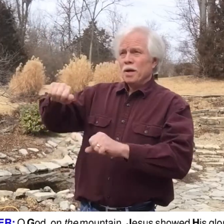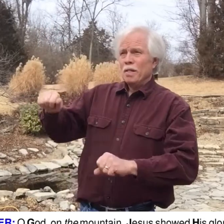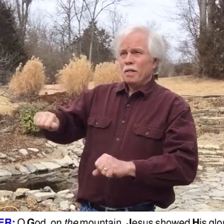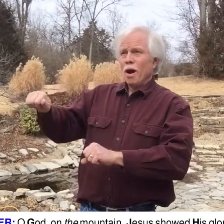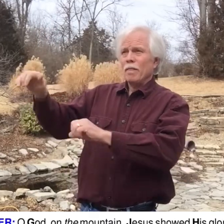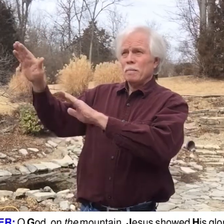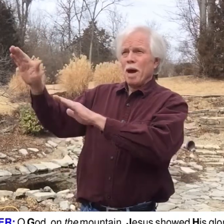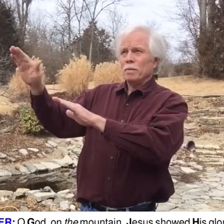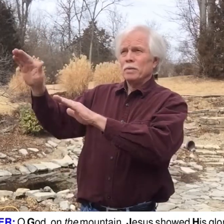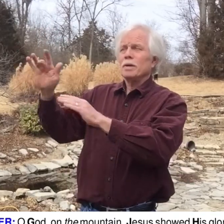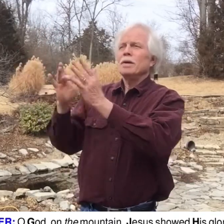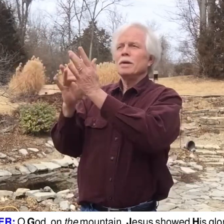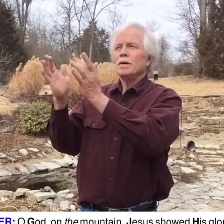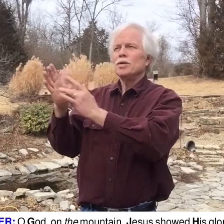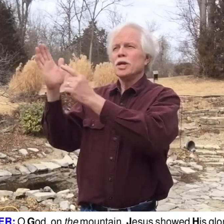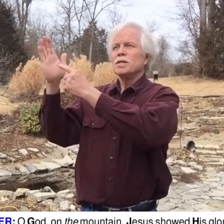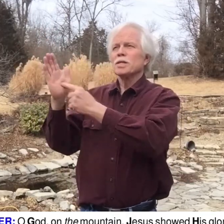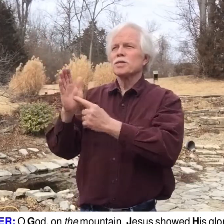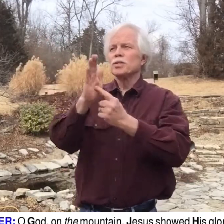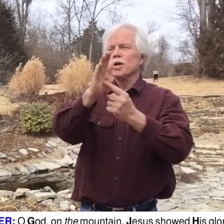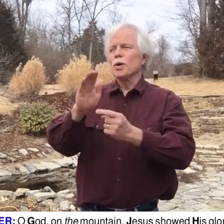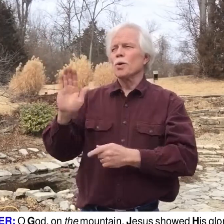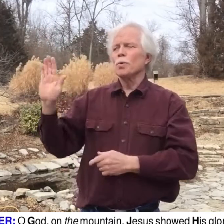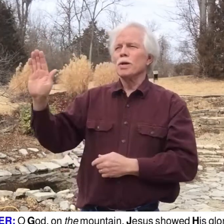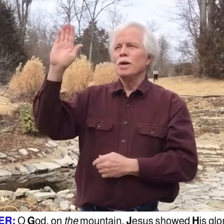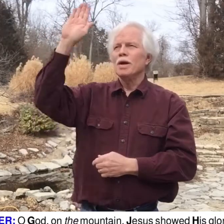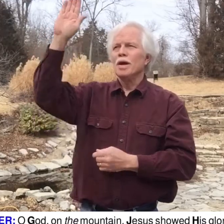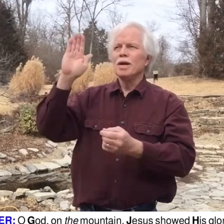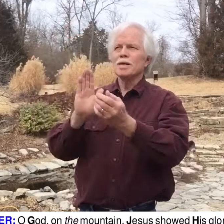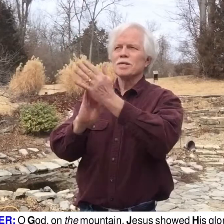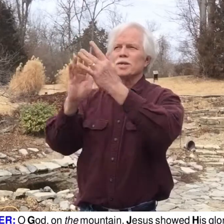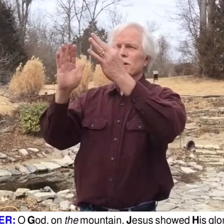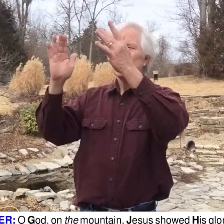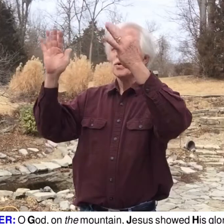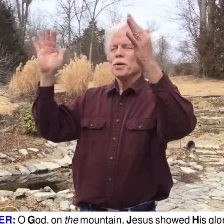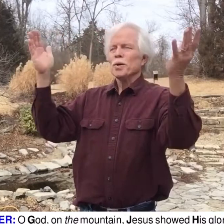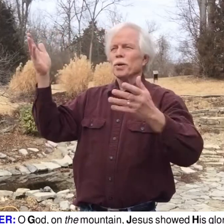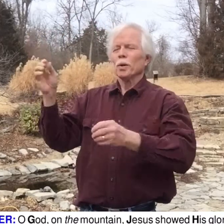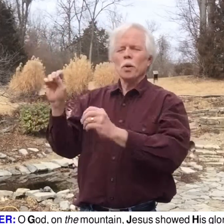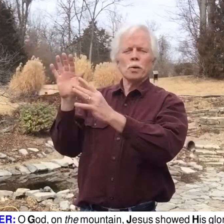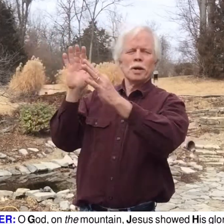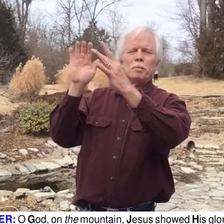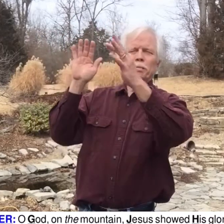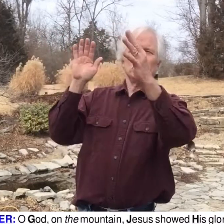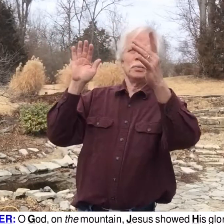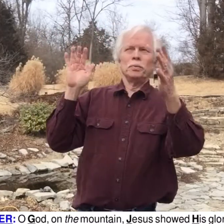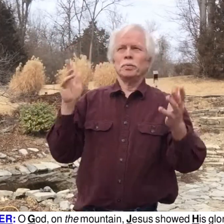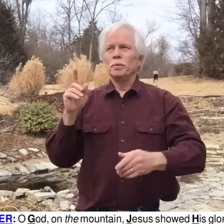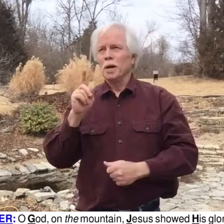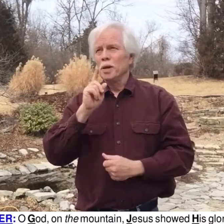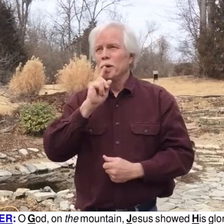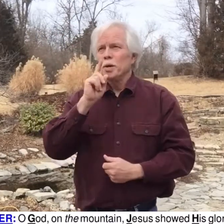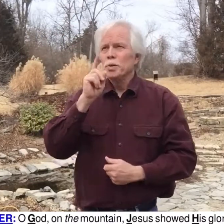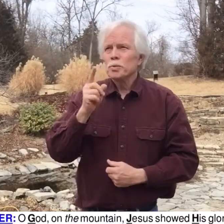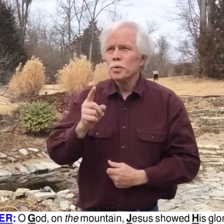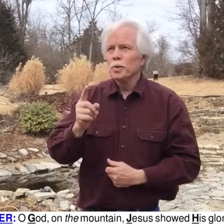on the mountain, Jesus showed his glory. Truly,